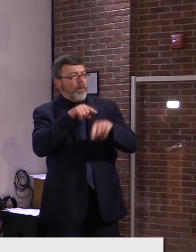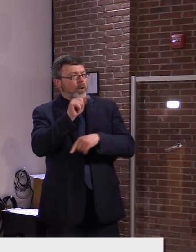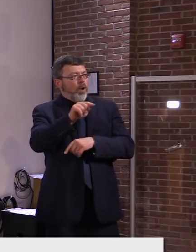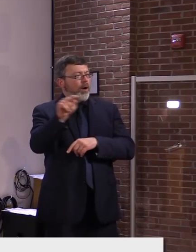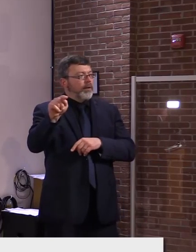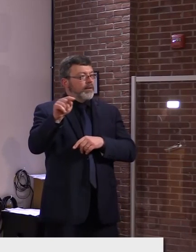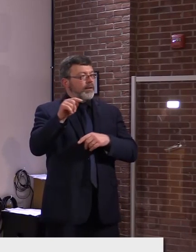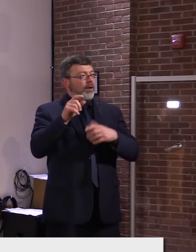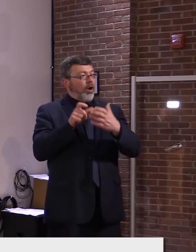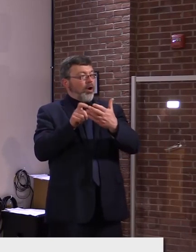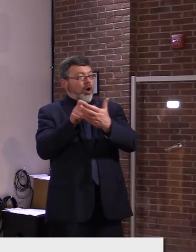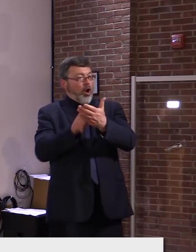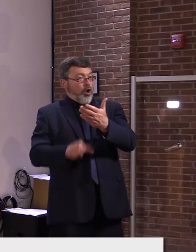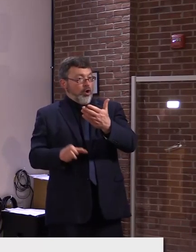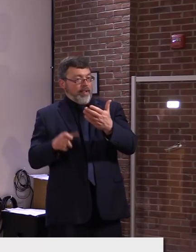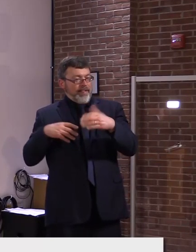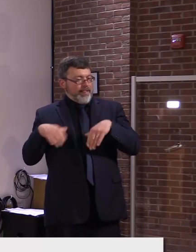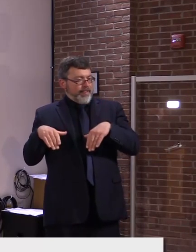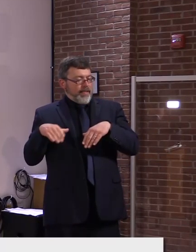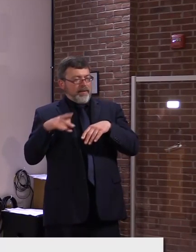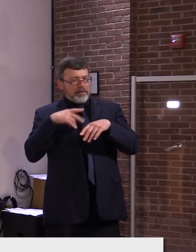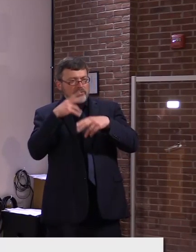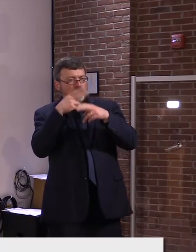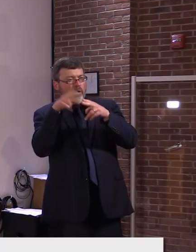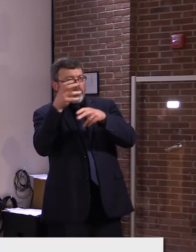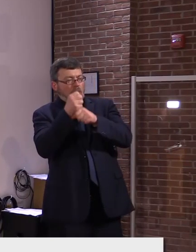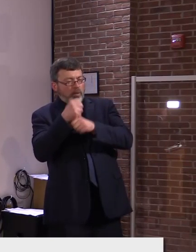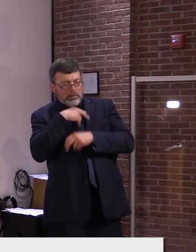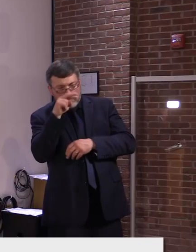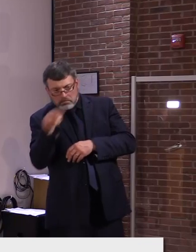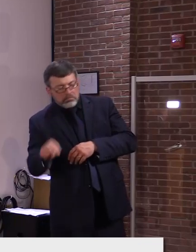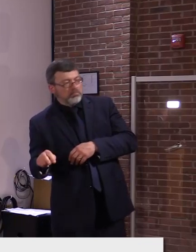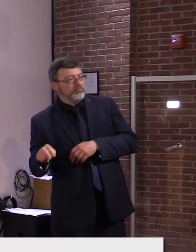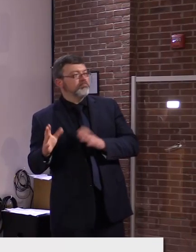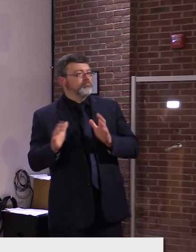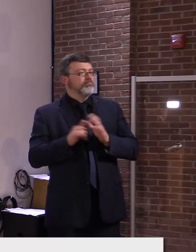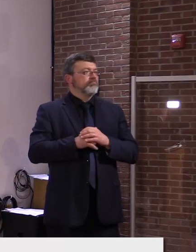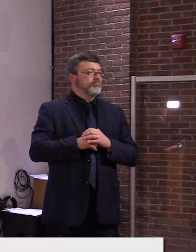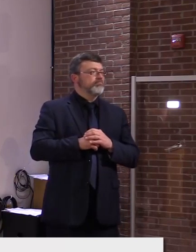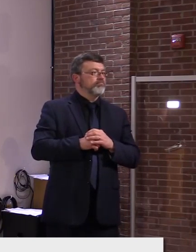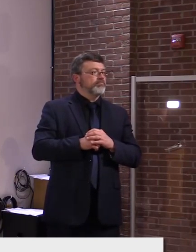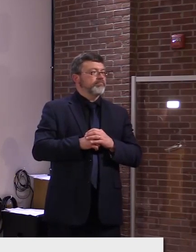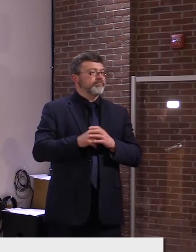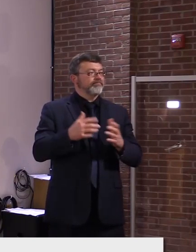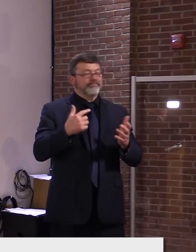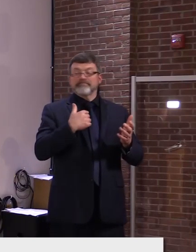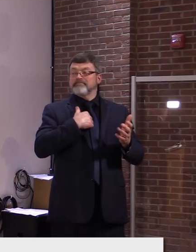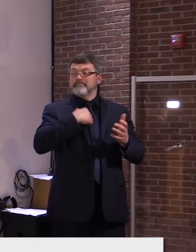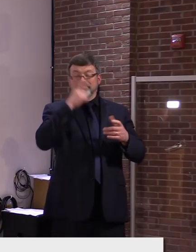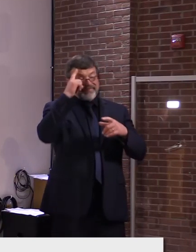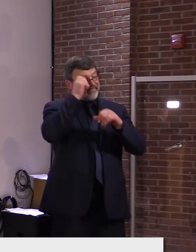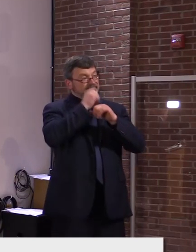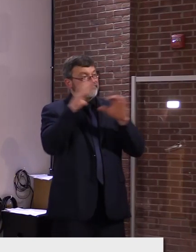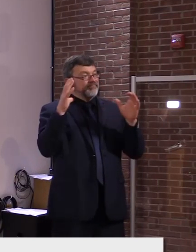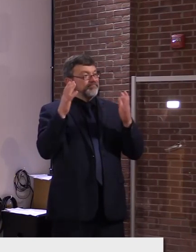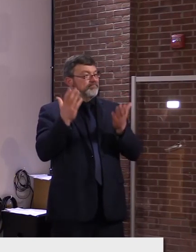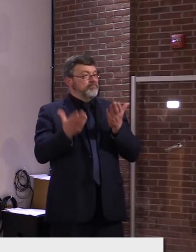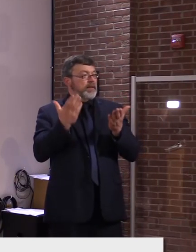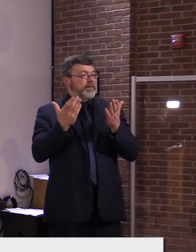The pandemic had to have something to do with that. I do believe that we're going to, and I've said